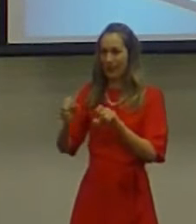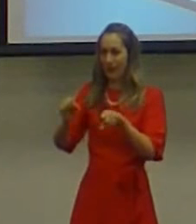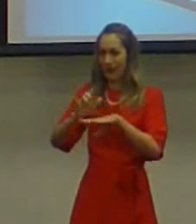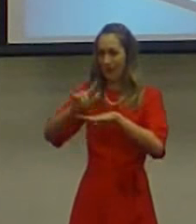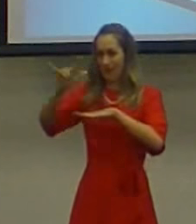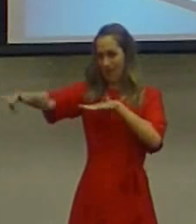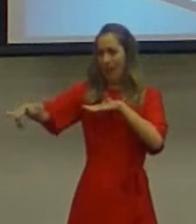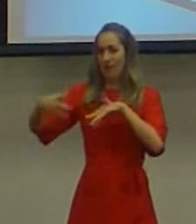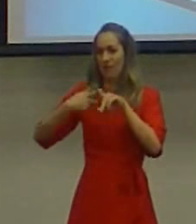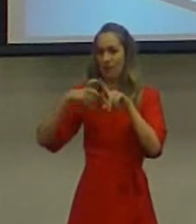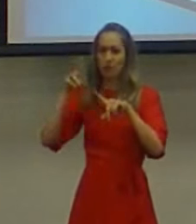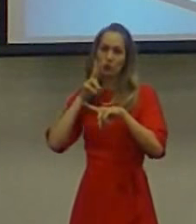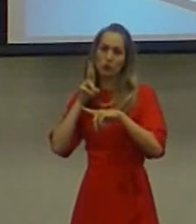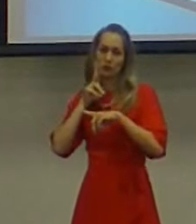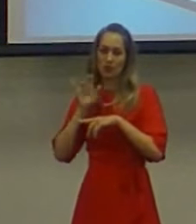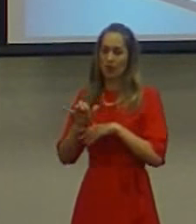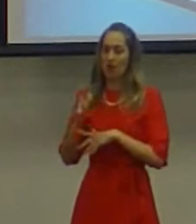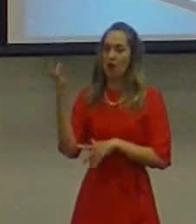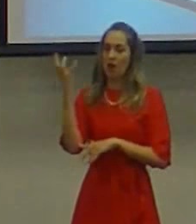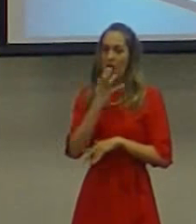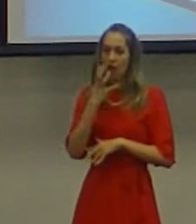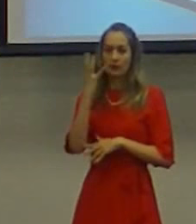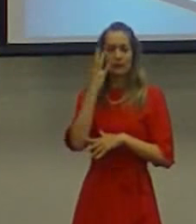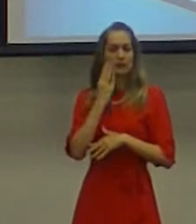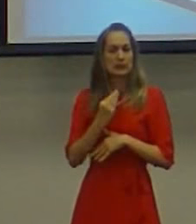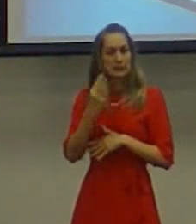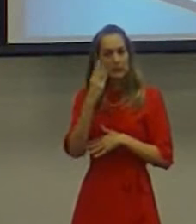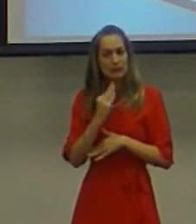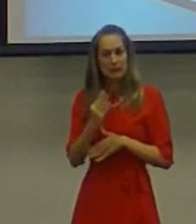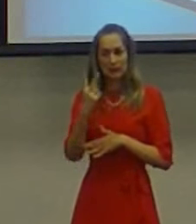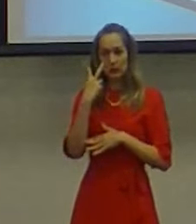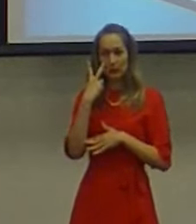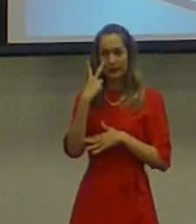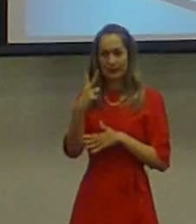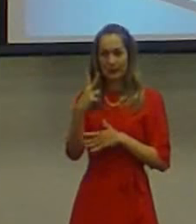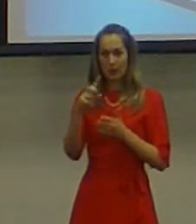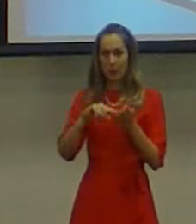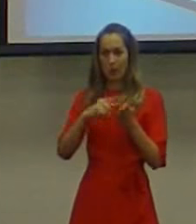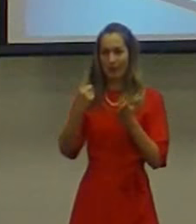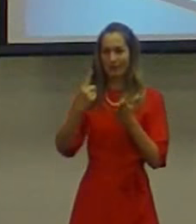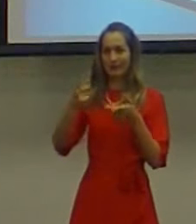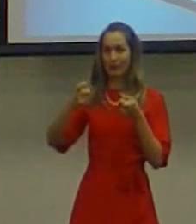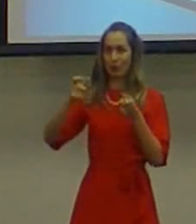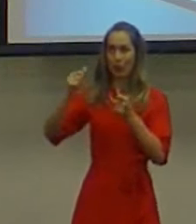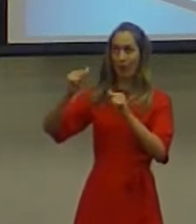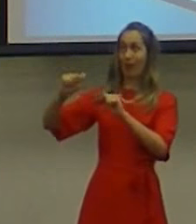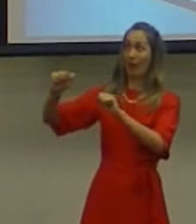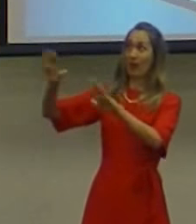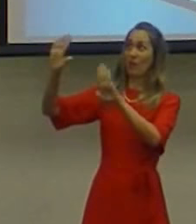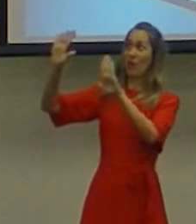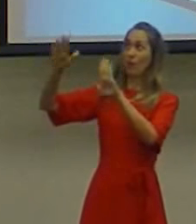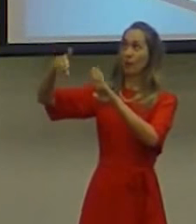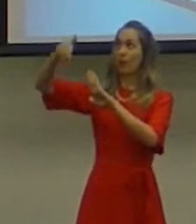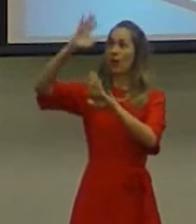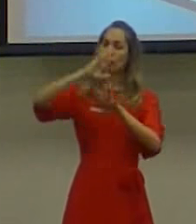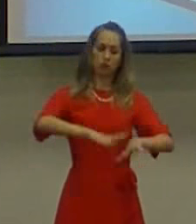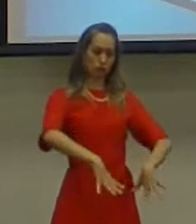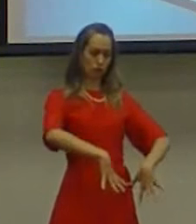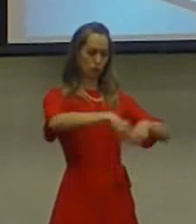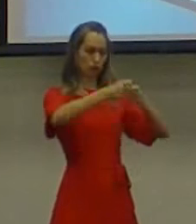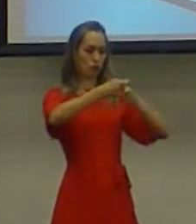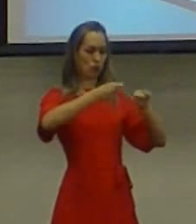was an incredible experience, is just seeing that once you kind of gave up control of it, God took control himself.